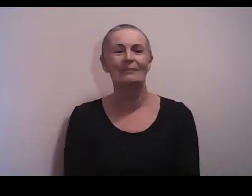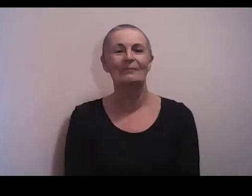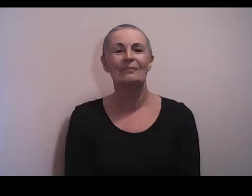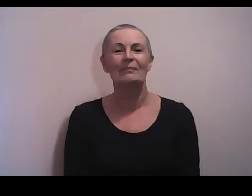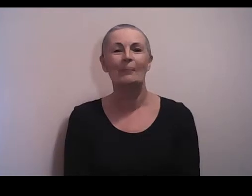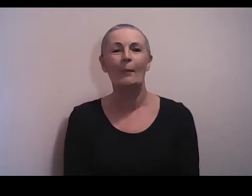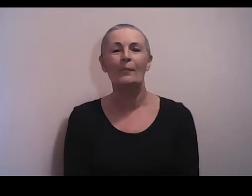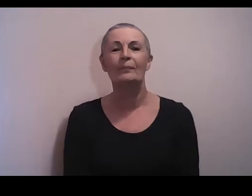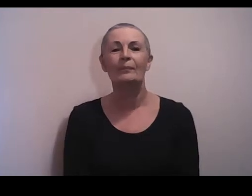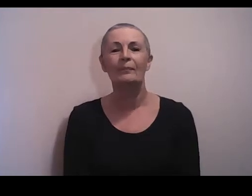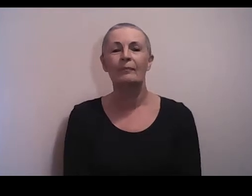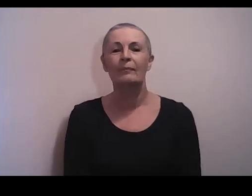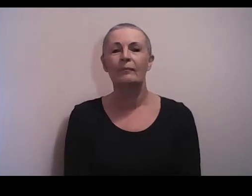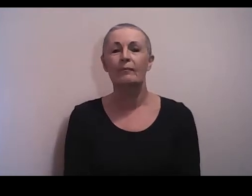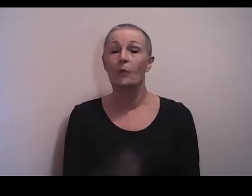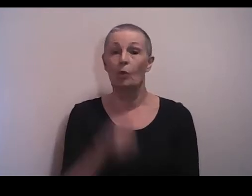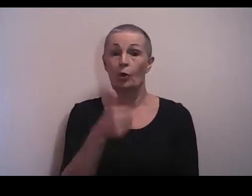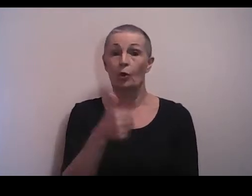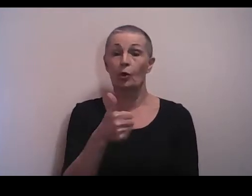So this is also good for headaches,